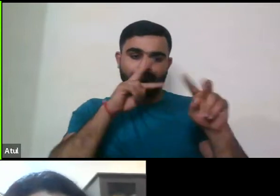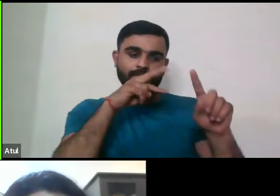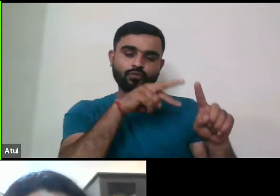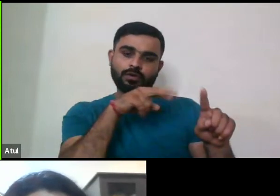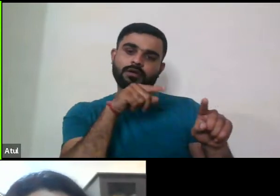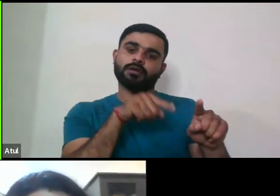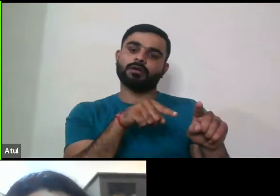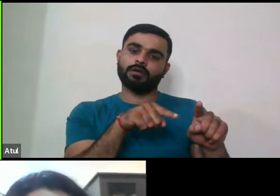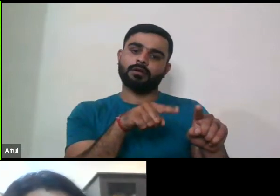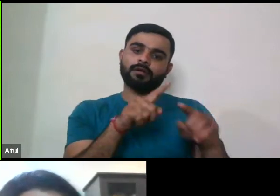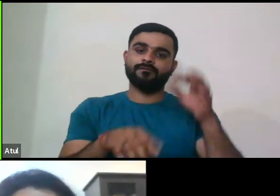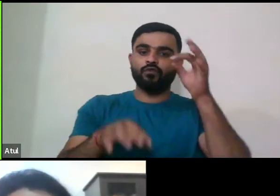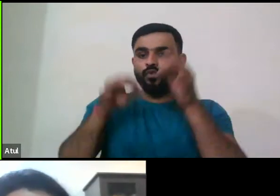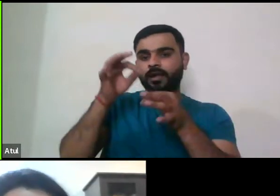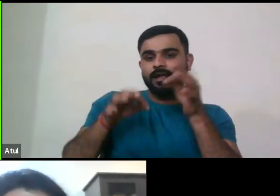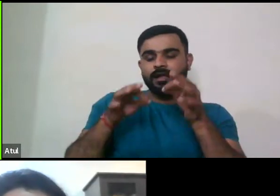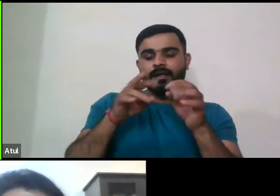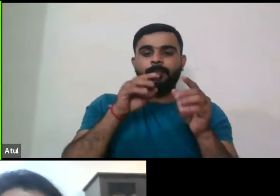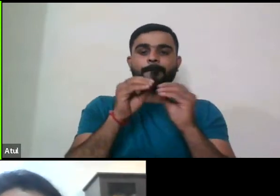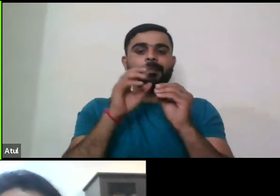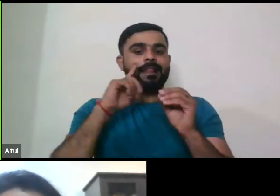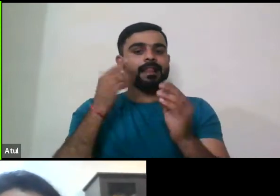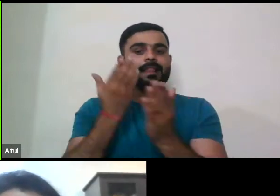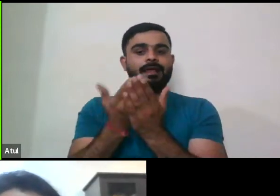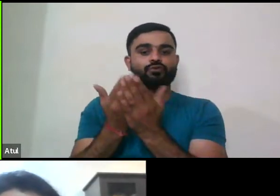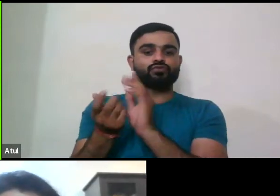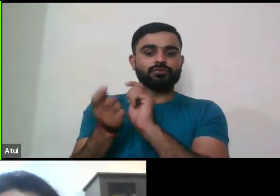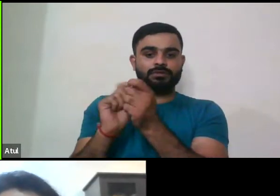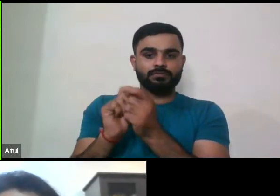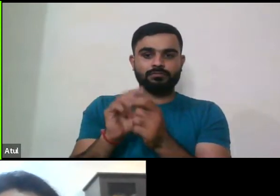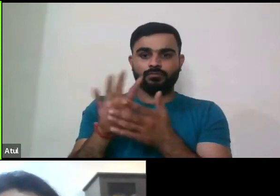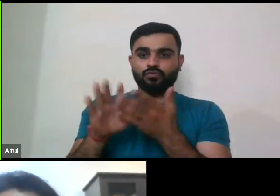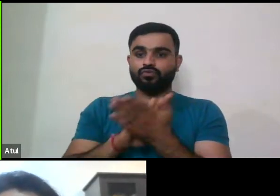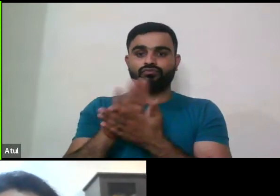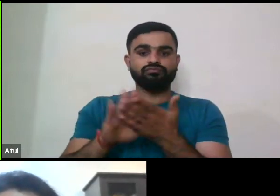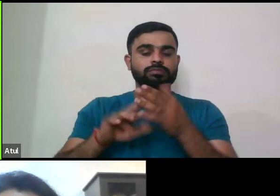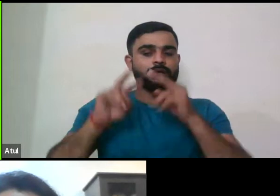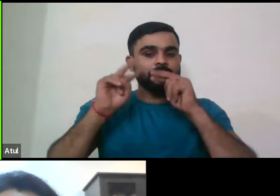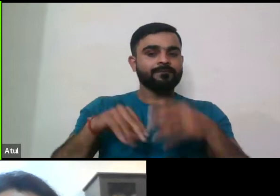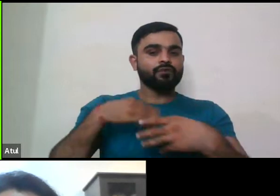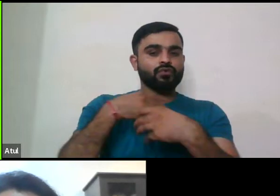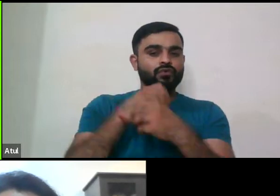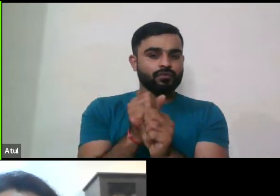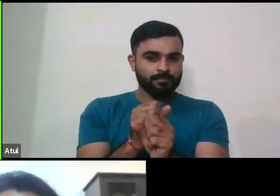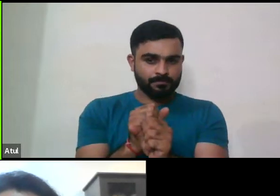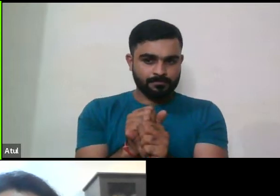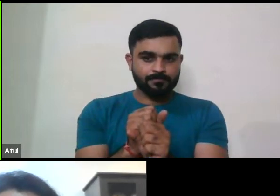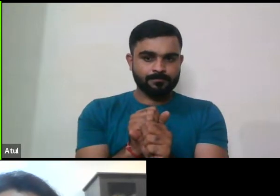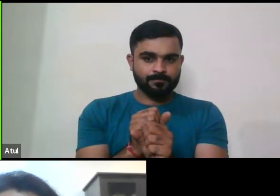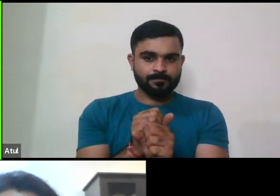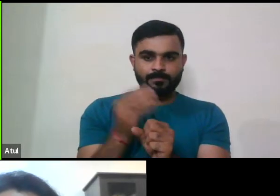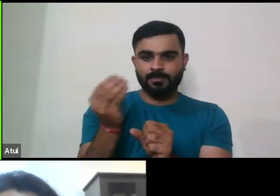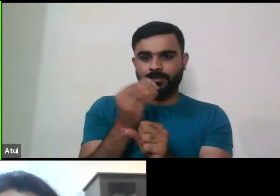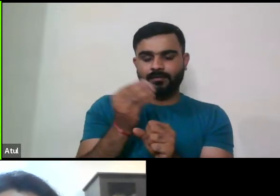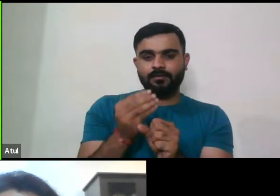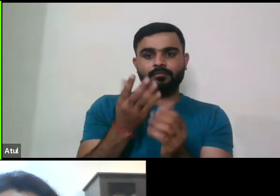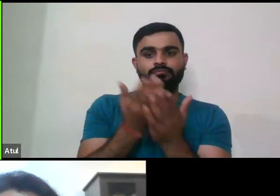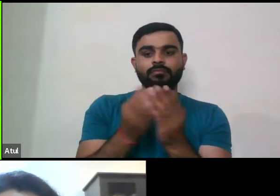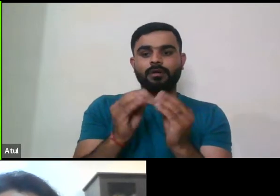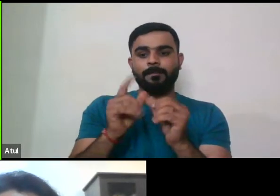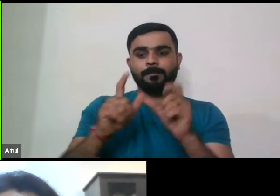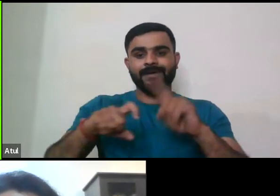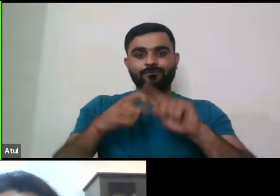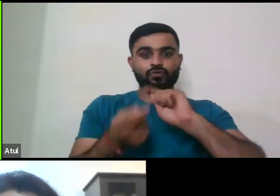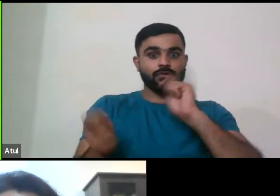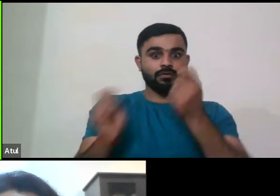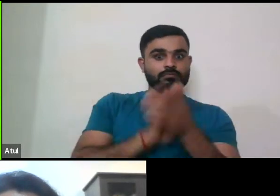least judicial will towards change, but don't require necessarily some such a blockbuster change